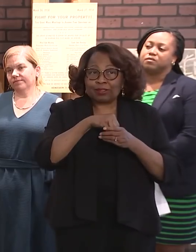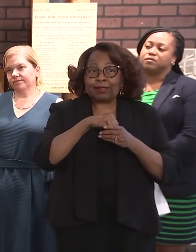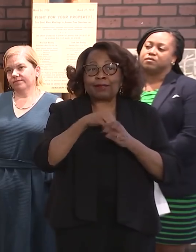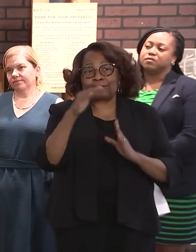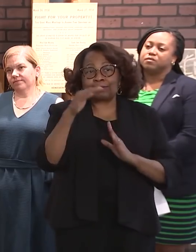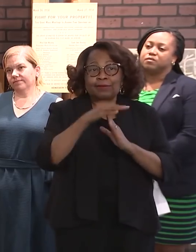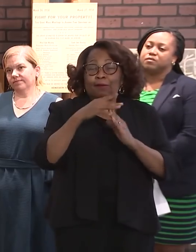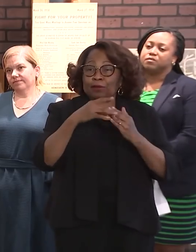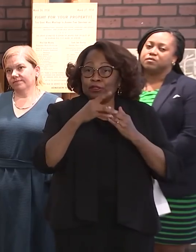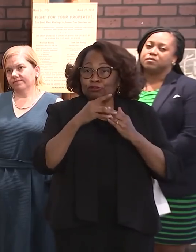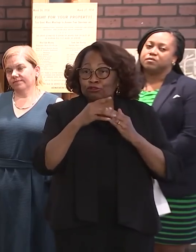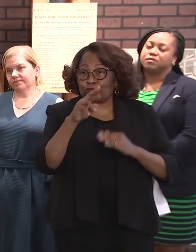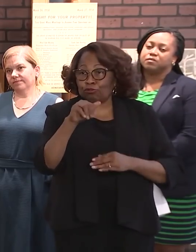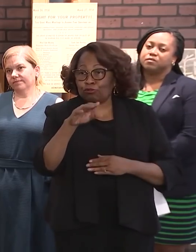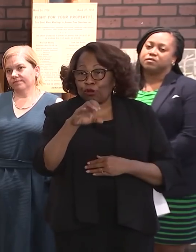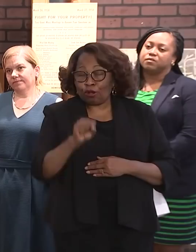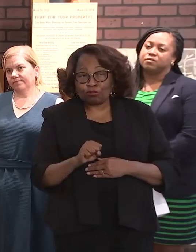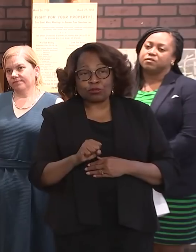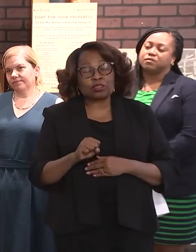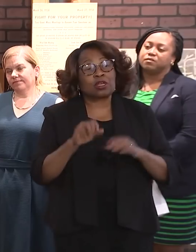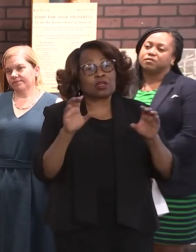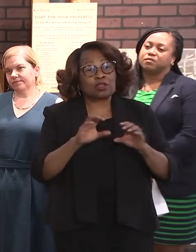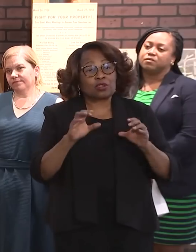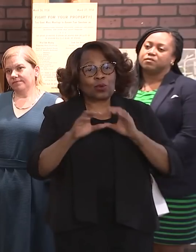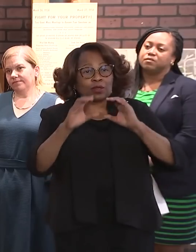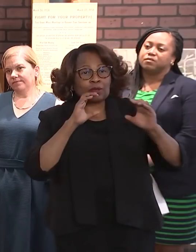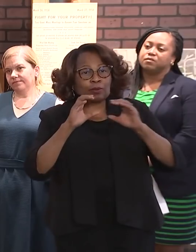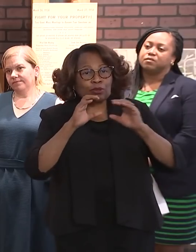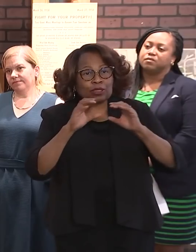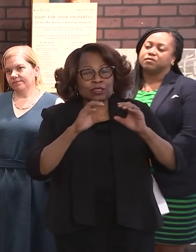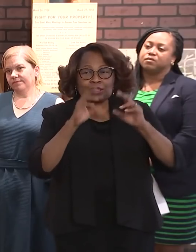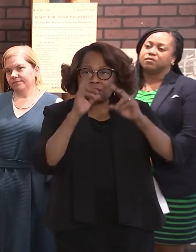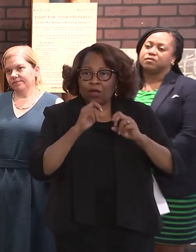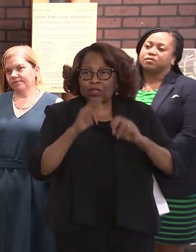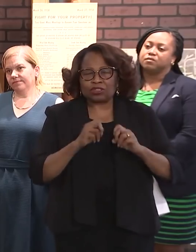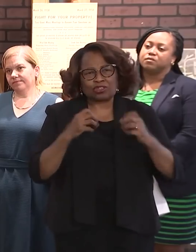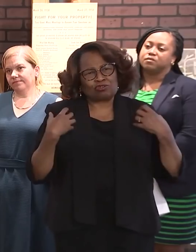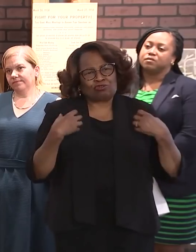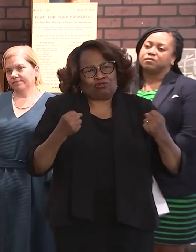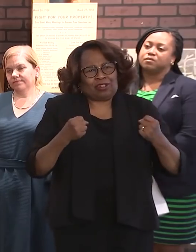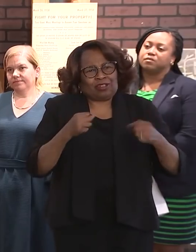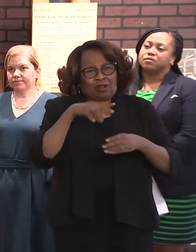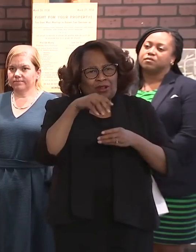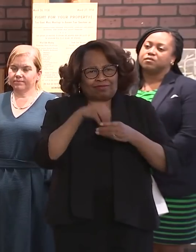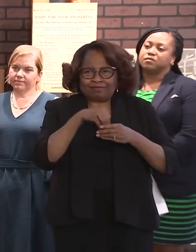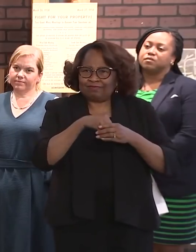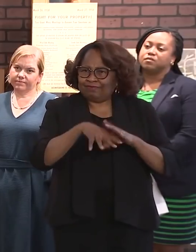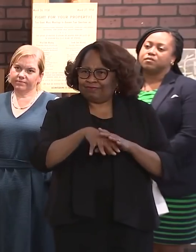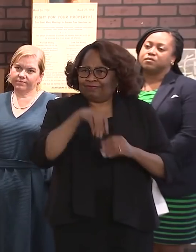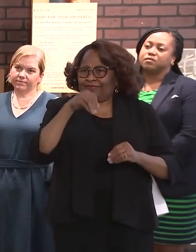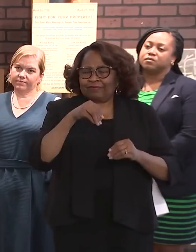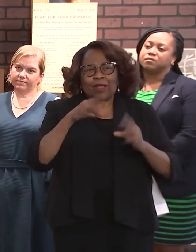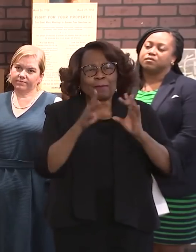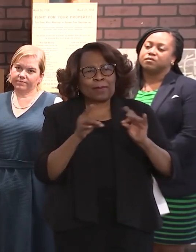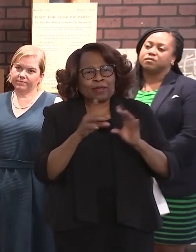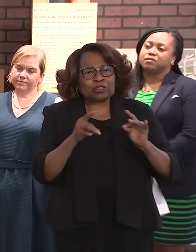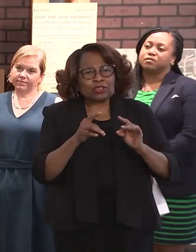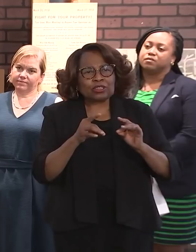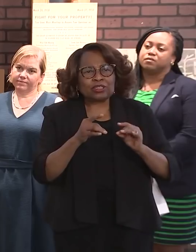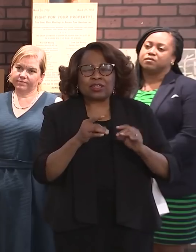roles, conducting a communications audit to strengthen our external messaging, improve the